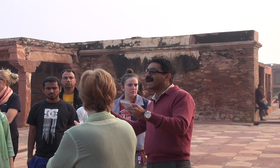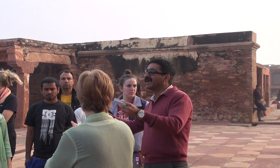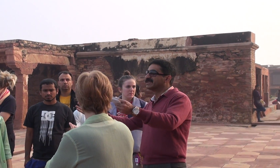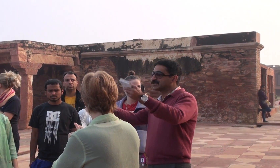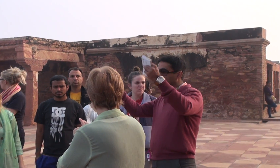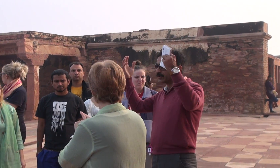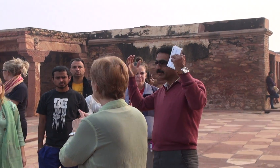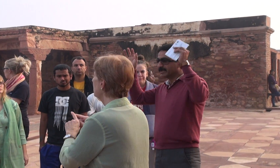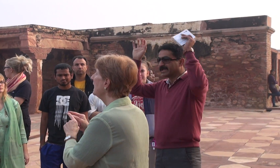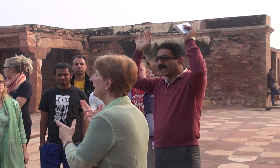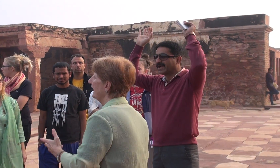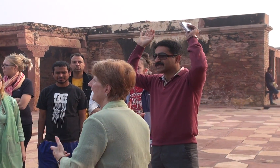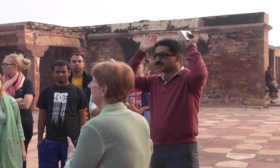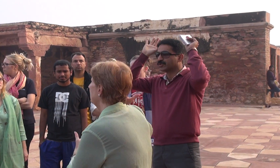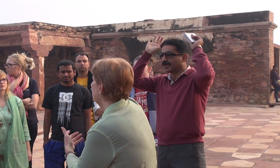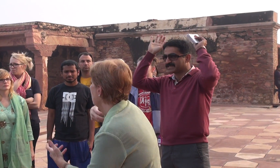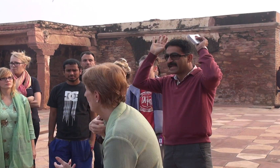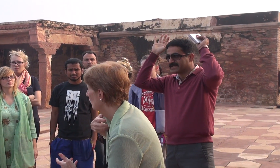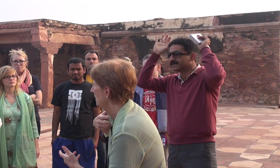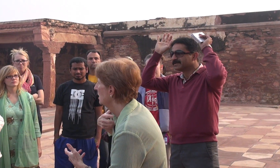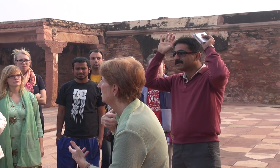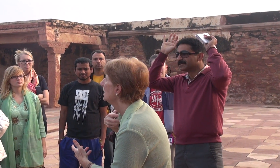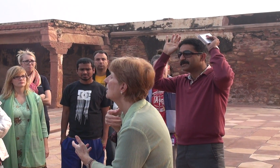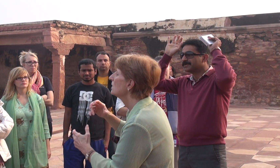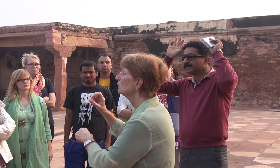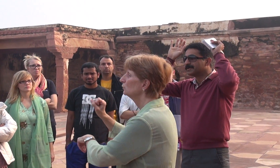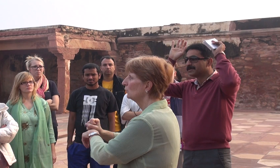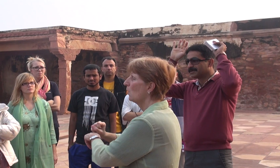he carried the stone. He carried the stone on his head